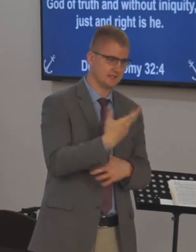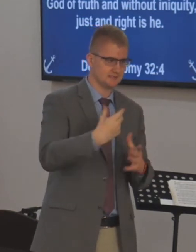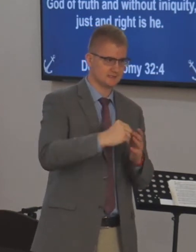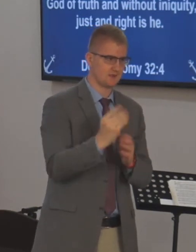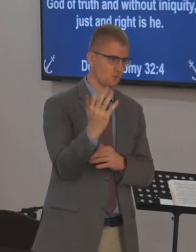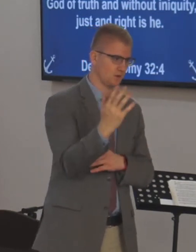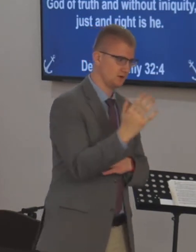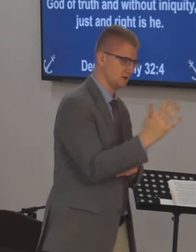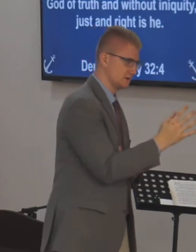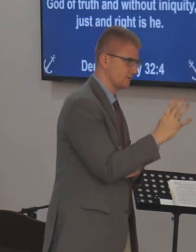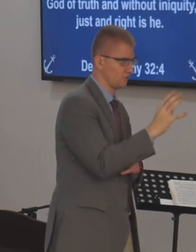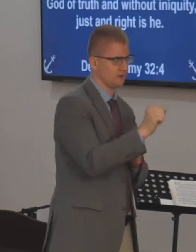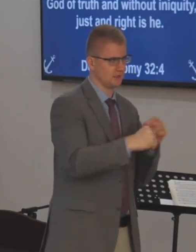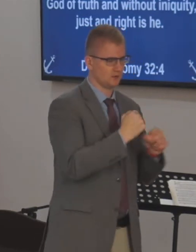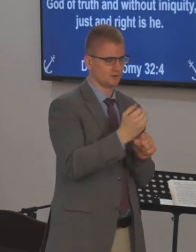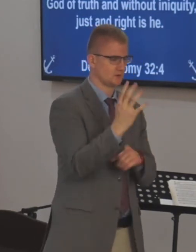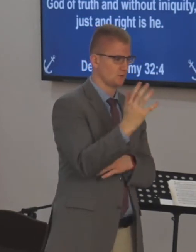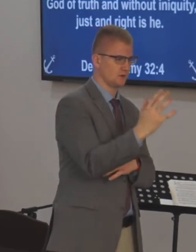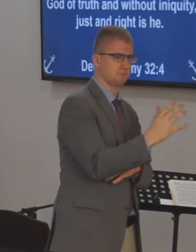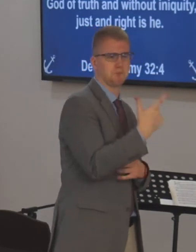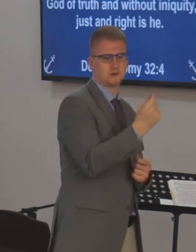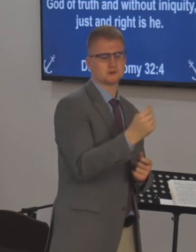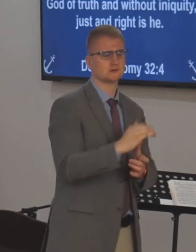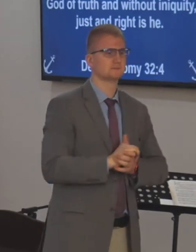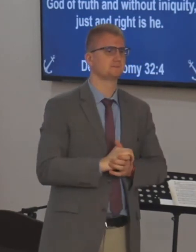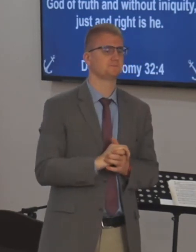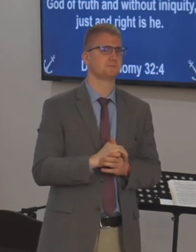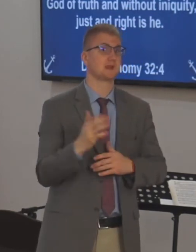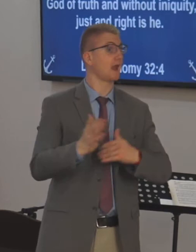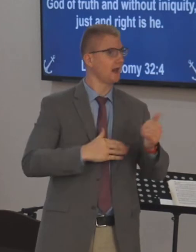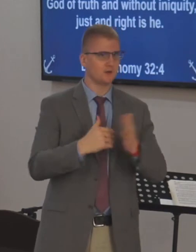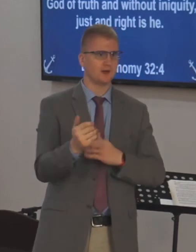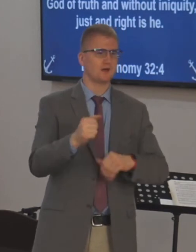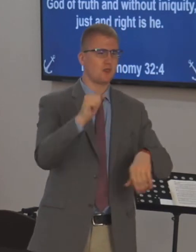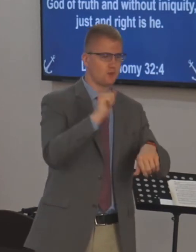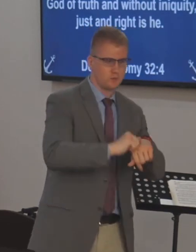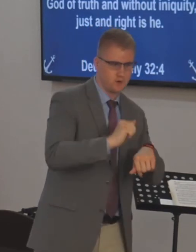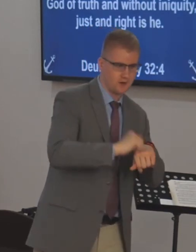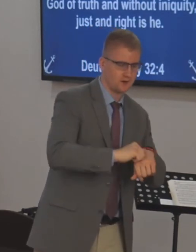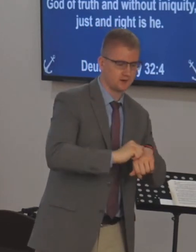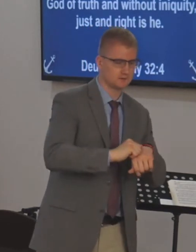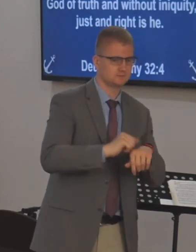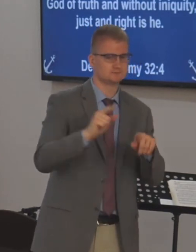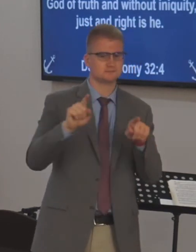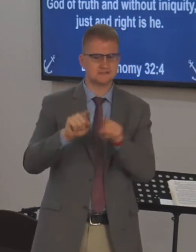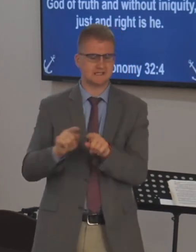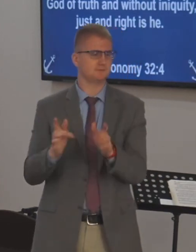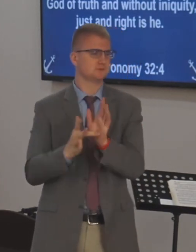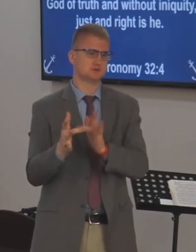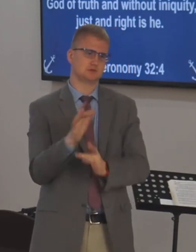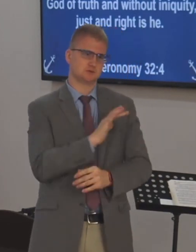Jesus Christ. Jesus Christ. And I don't have time tonight to get there, but you write down Matthew